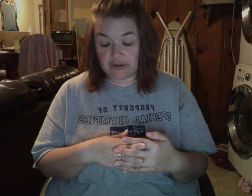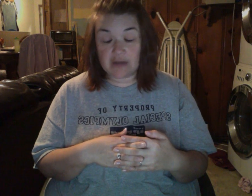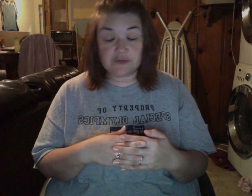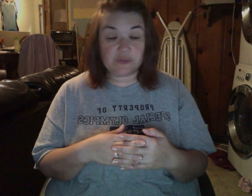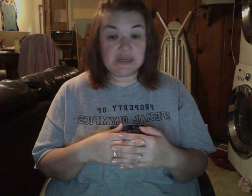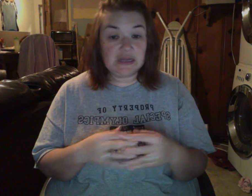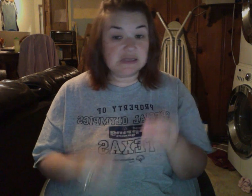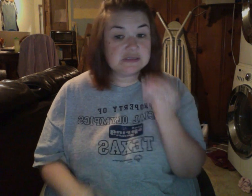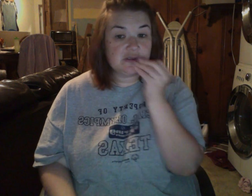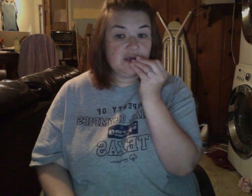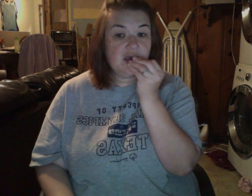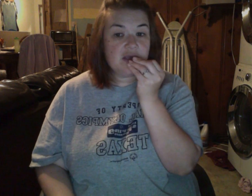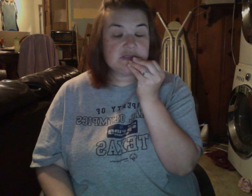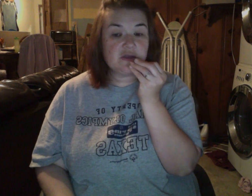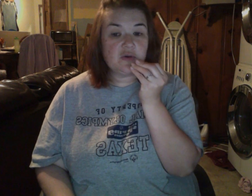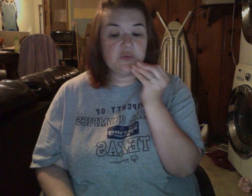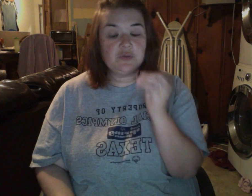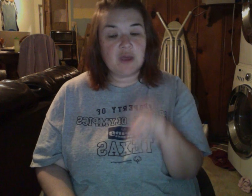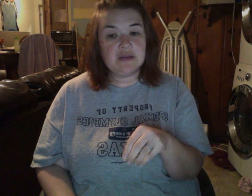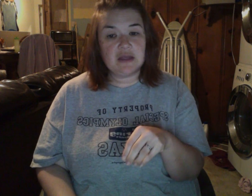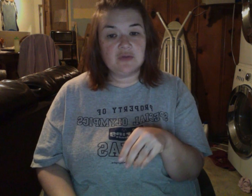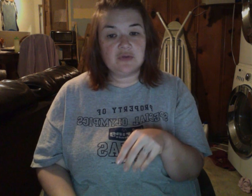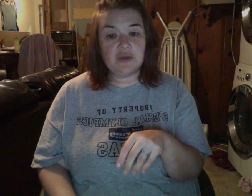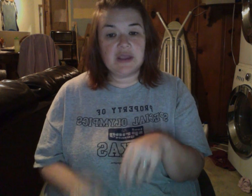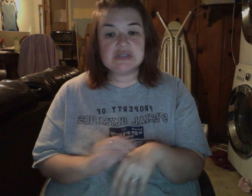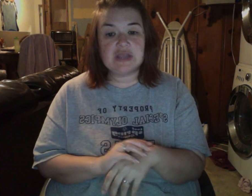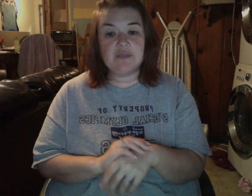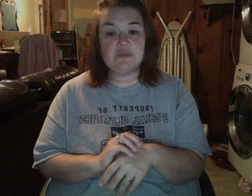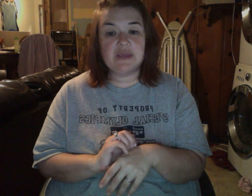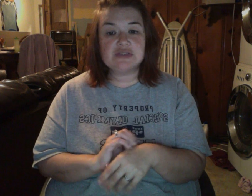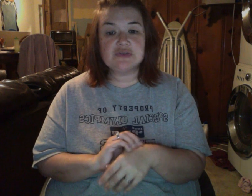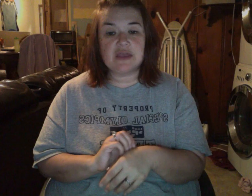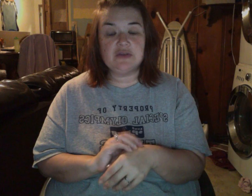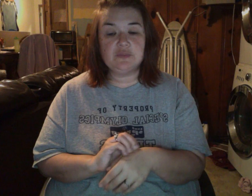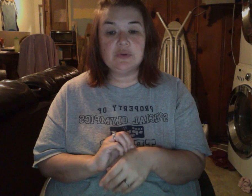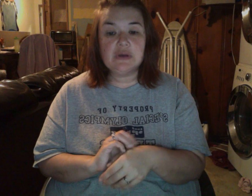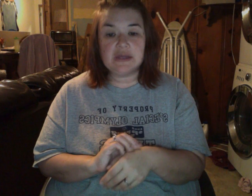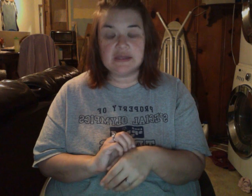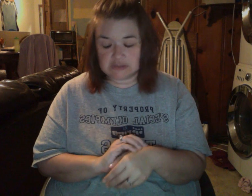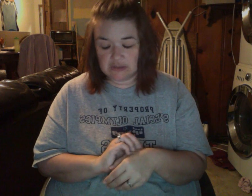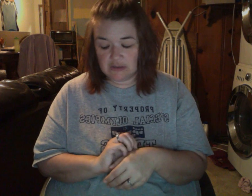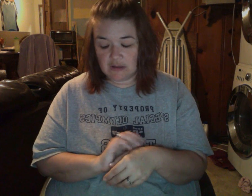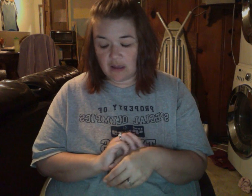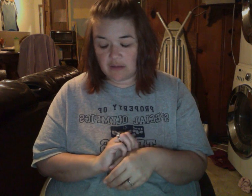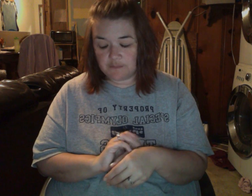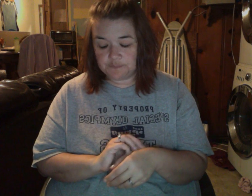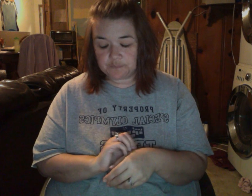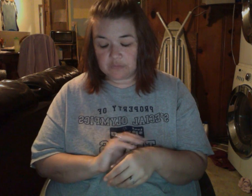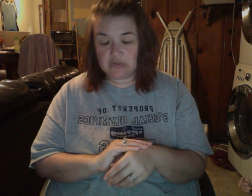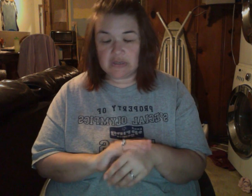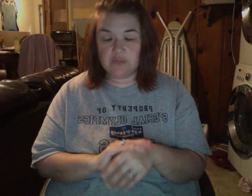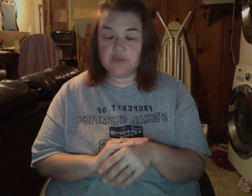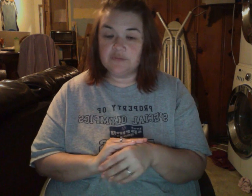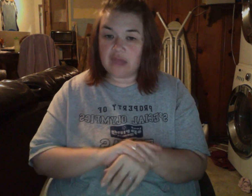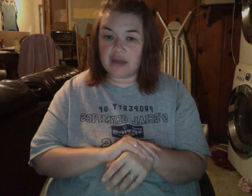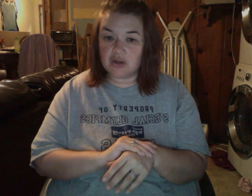to do eat. And so when you write down your hand shapes, make sure that you put, you can either put flat O